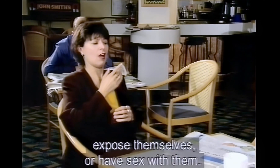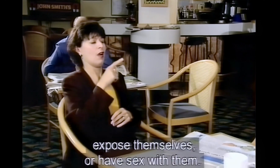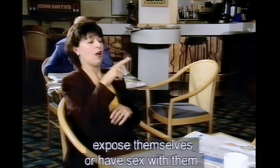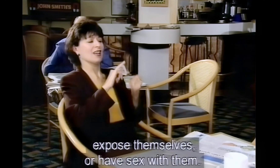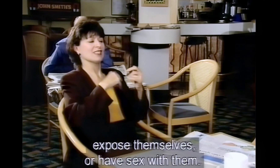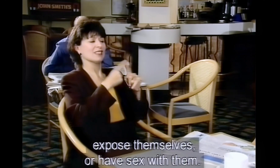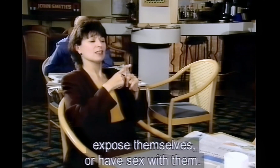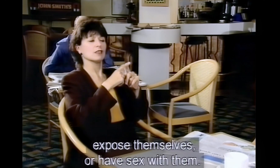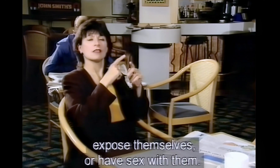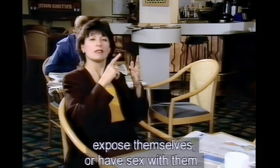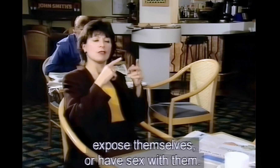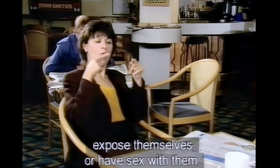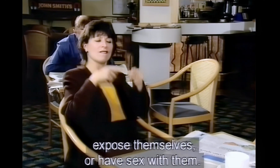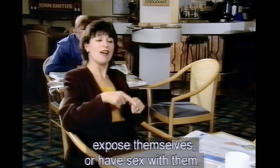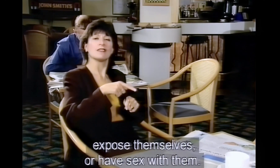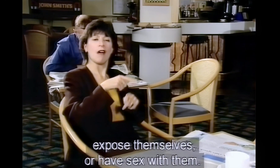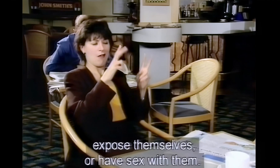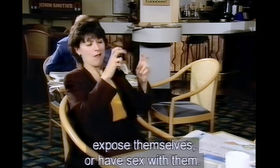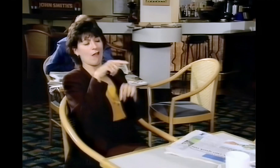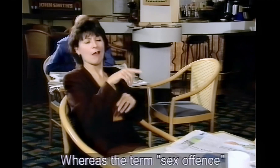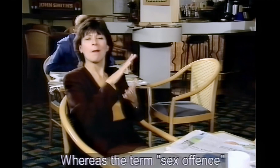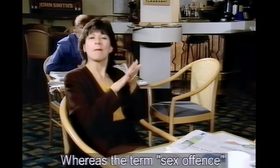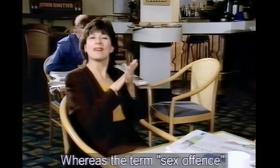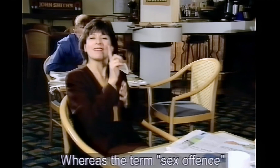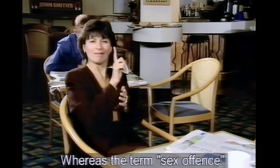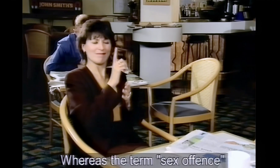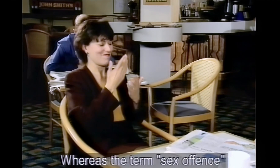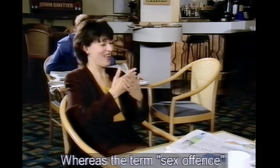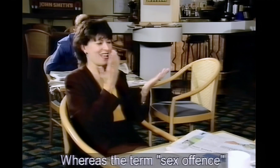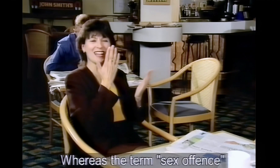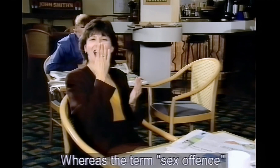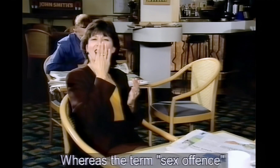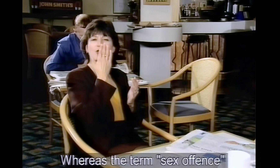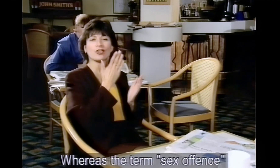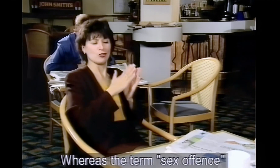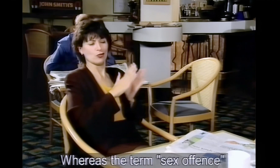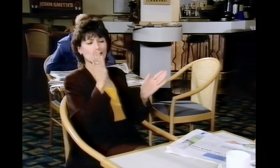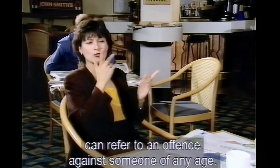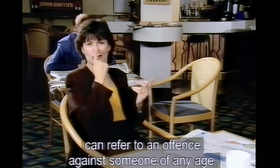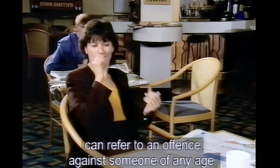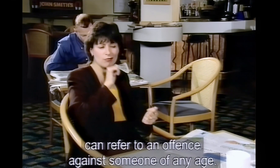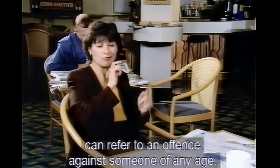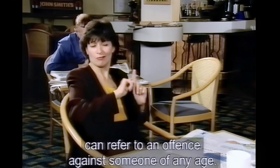themselves, or have sex with them. Whereas the term sex offence can refer to an offence against someone of any